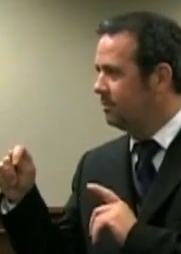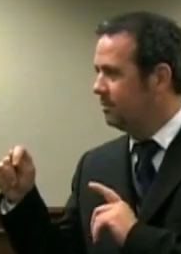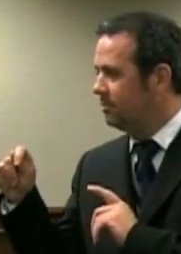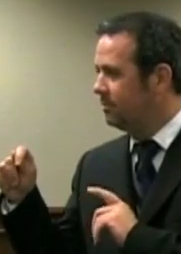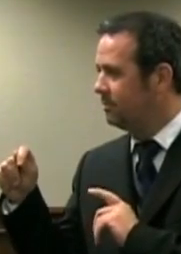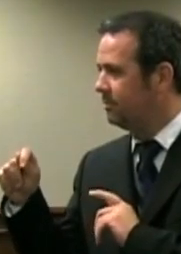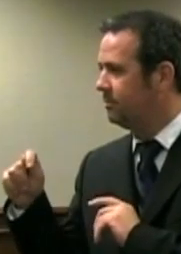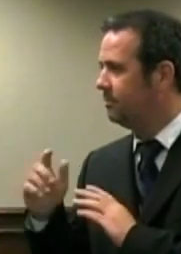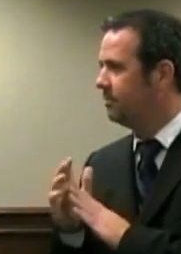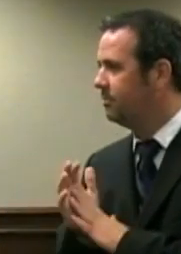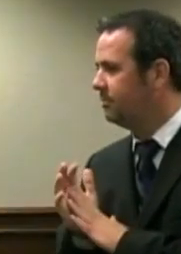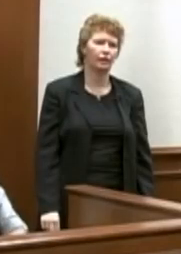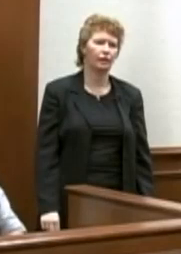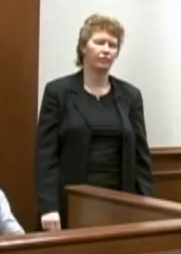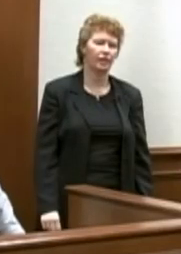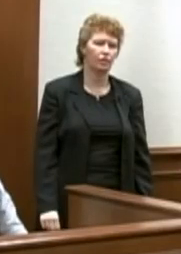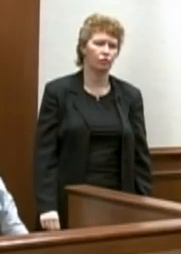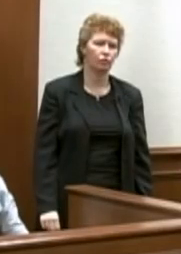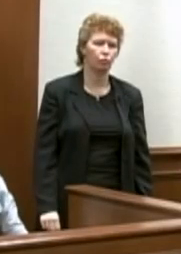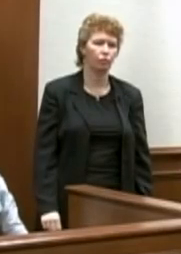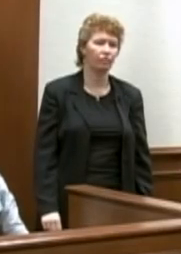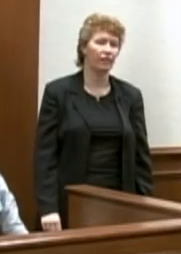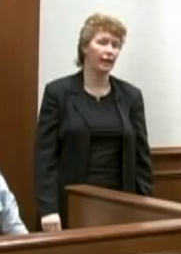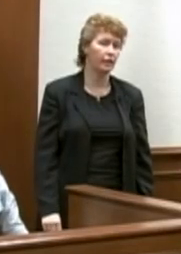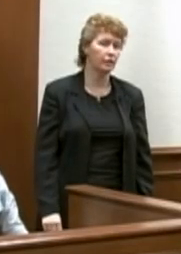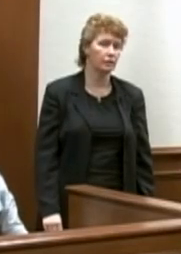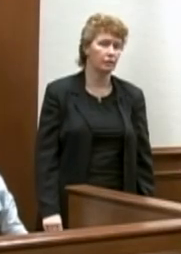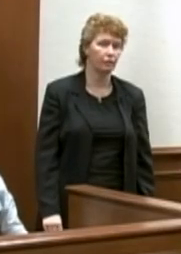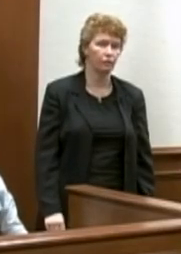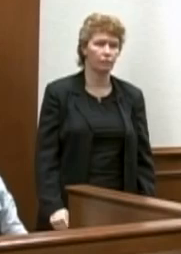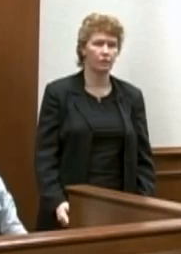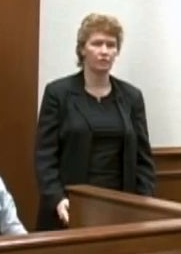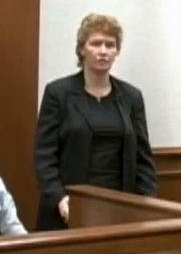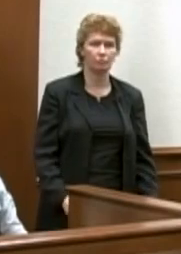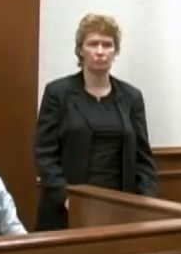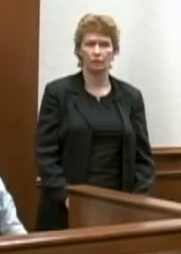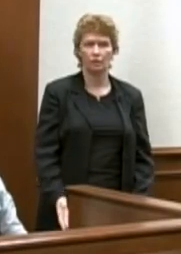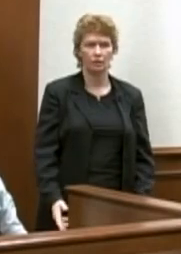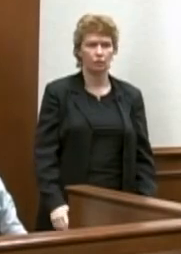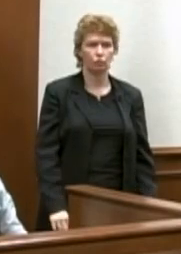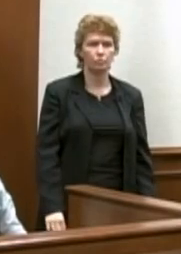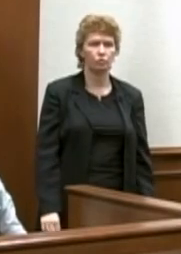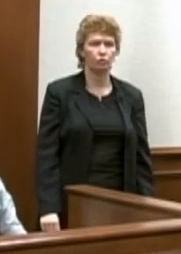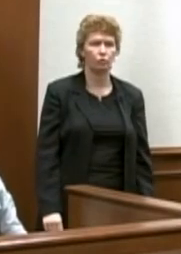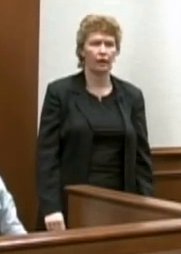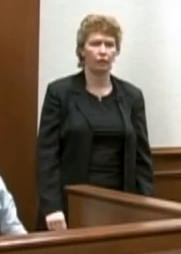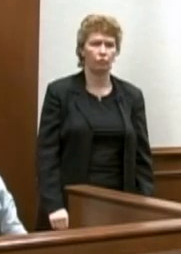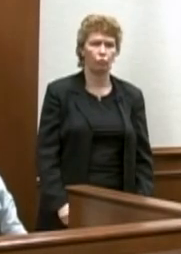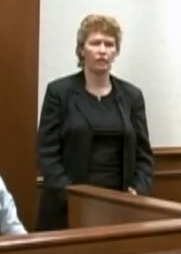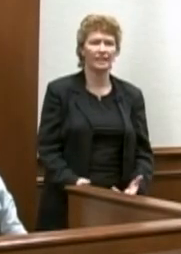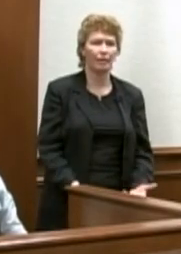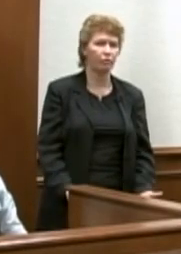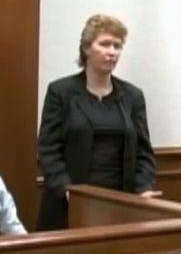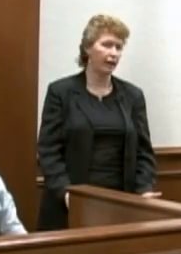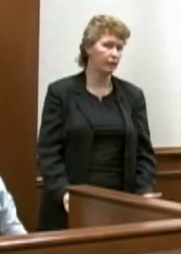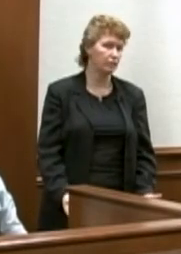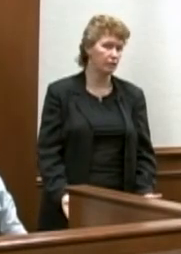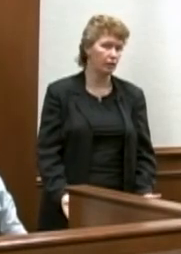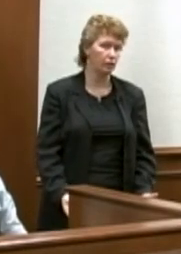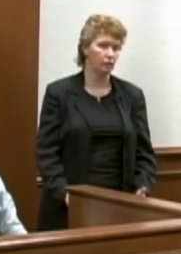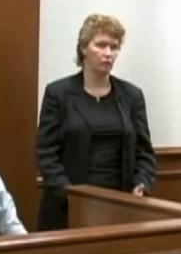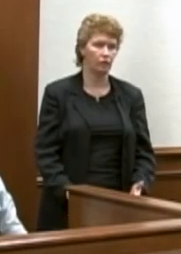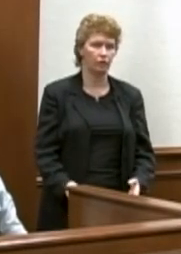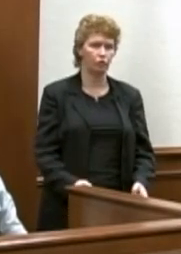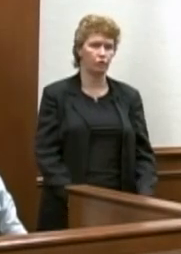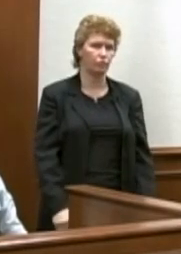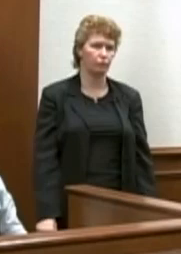Your Honor, the interpreters would like clarification on the word violent, if there can be some description around what type of violence